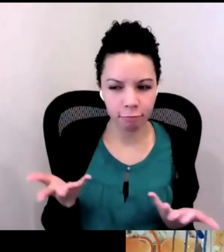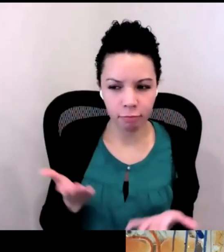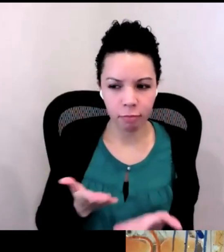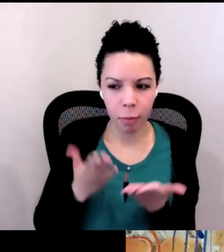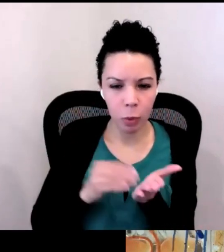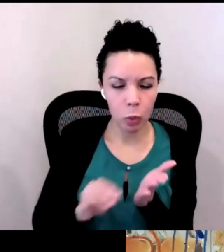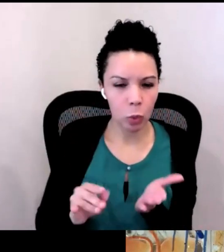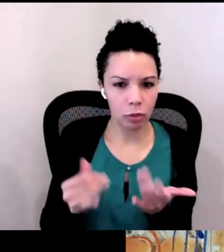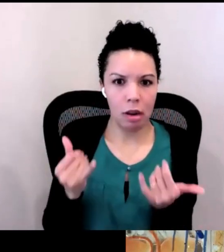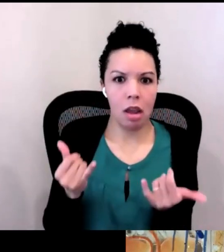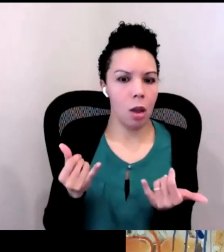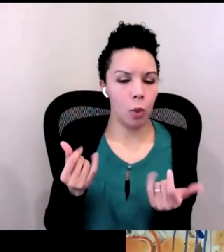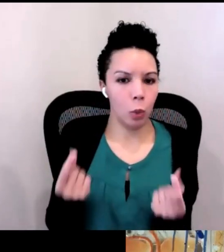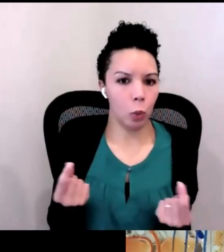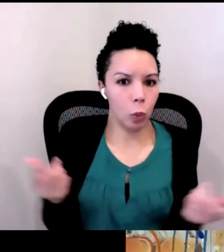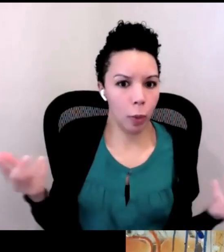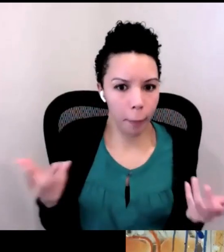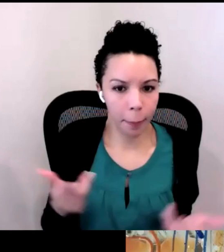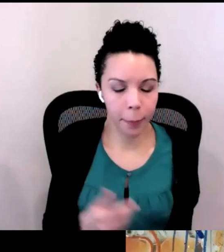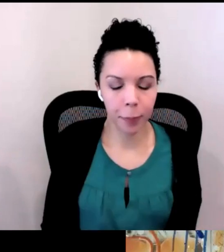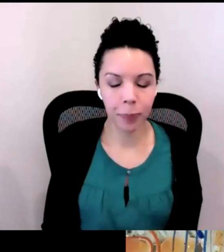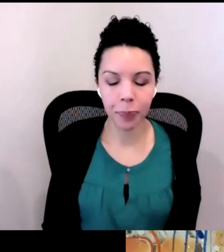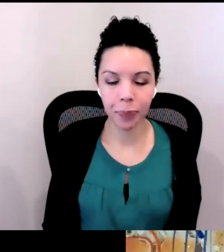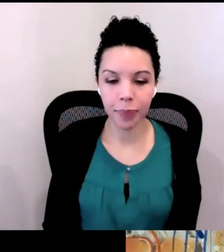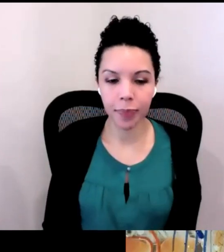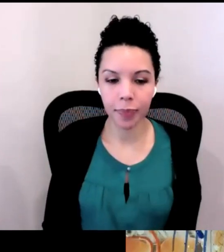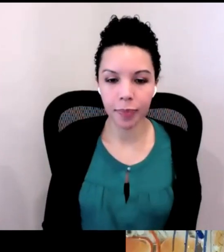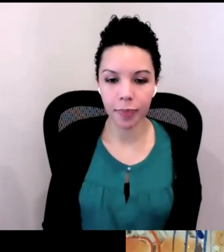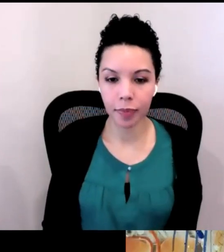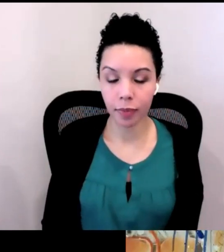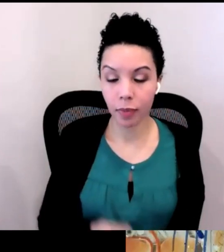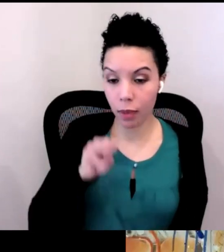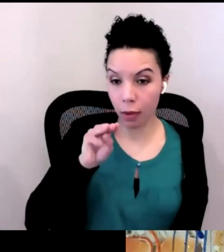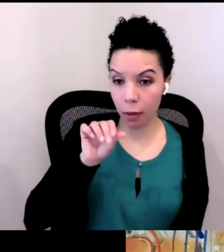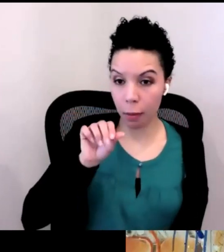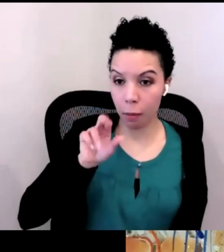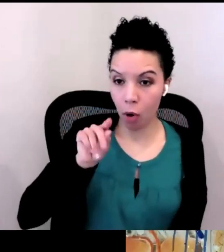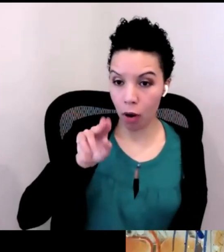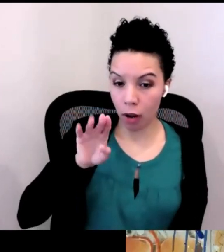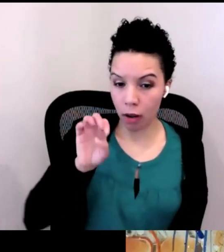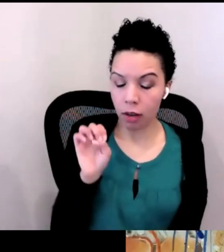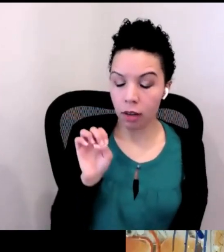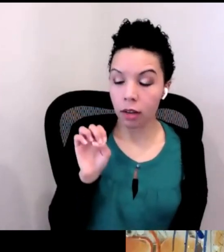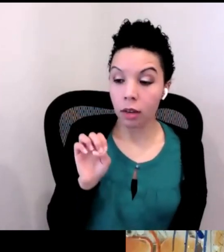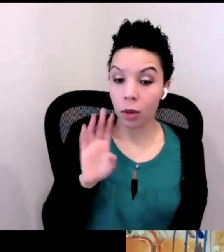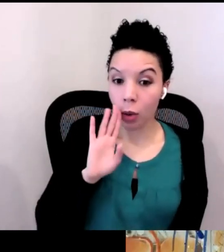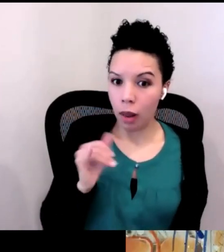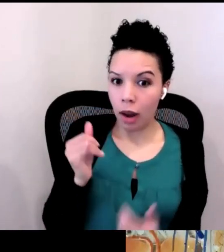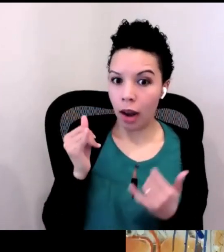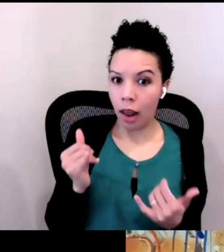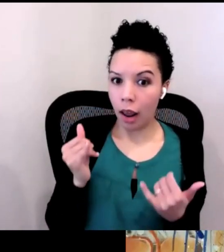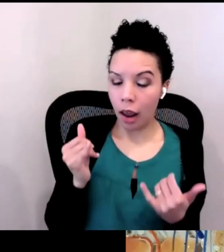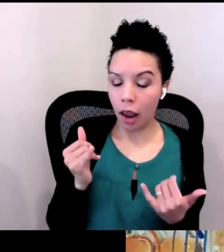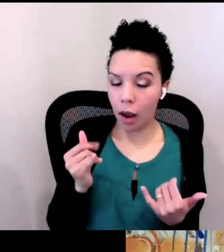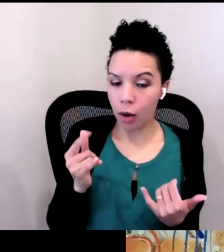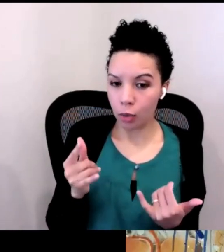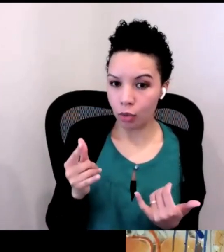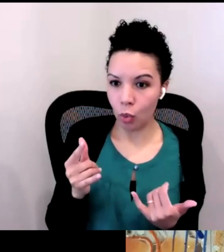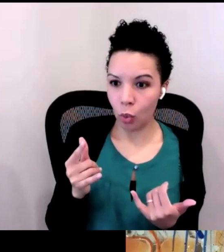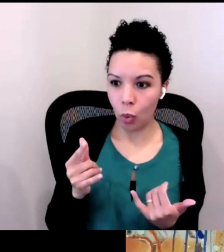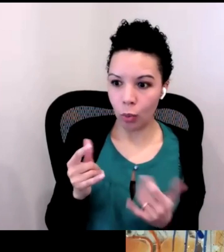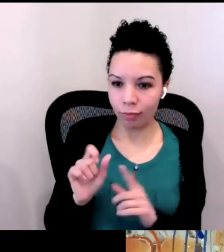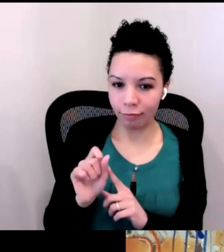doing today? So the beauty of the position you're in right now is that you are starting